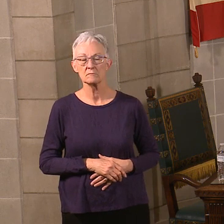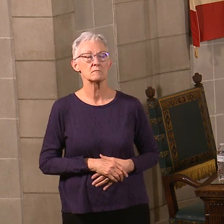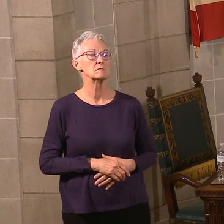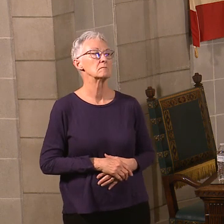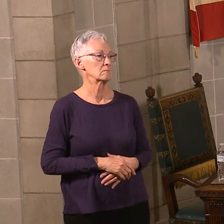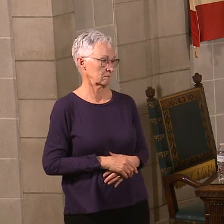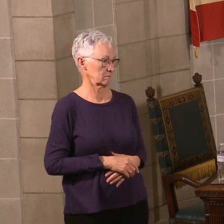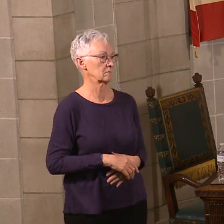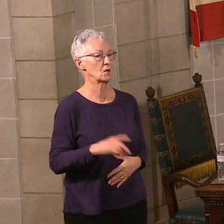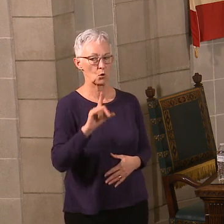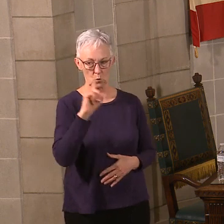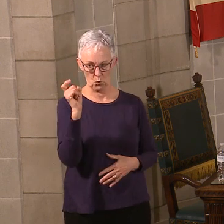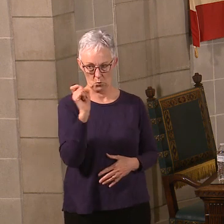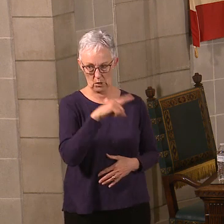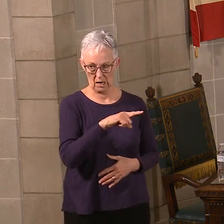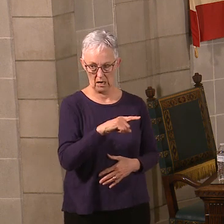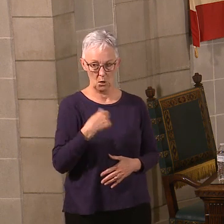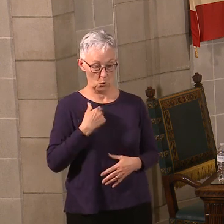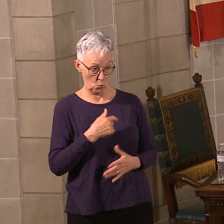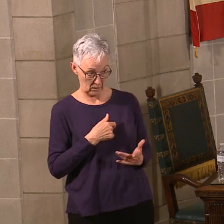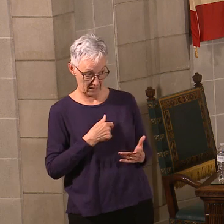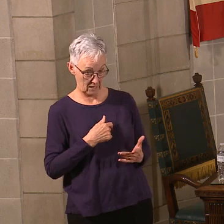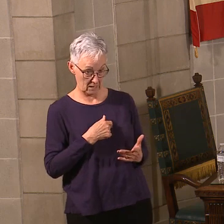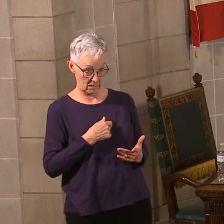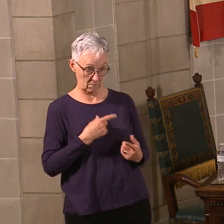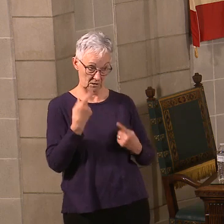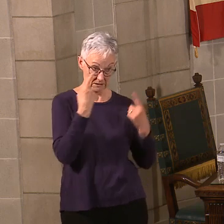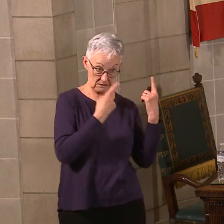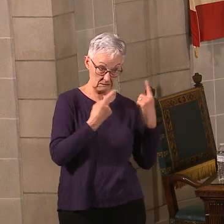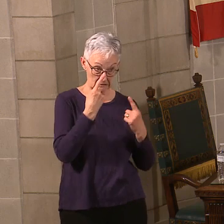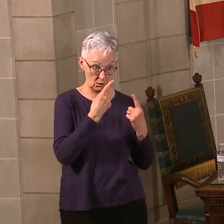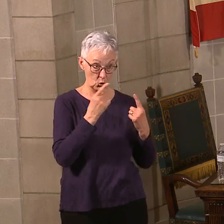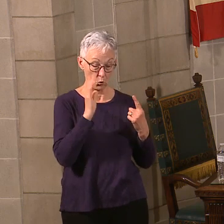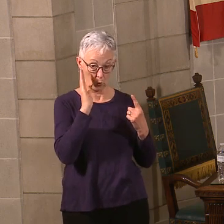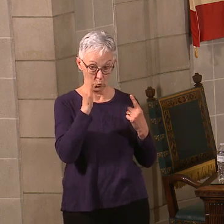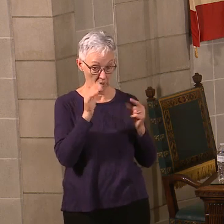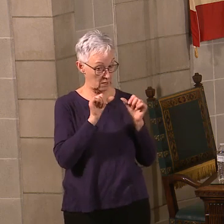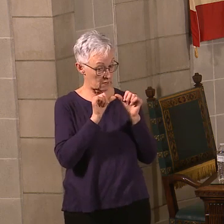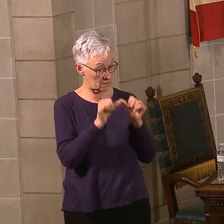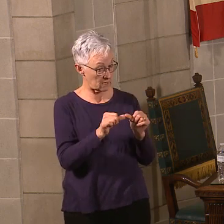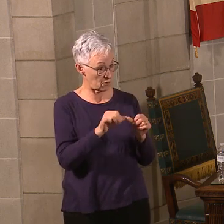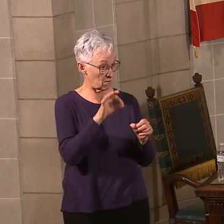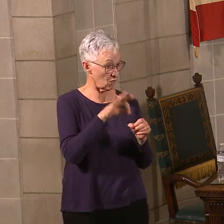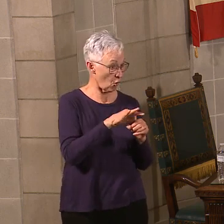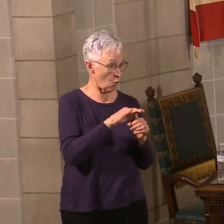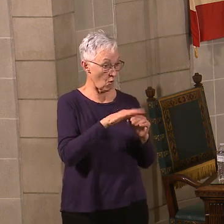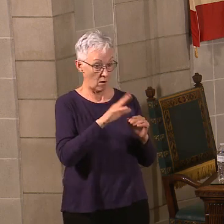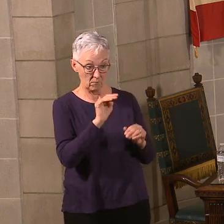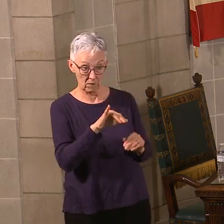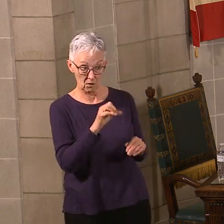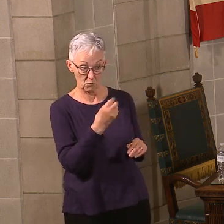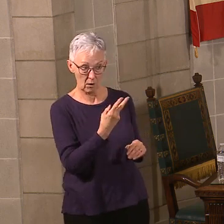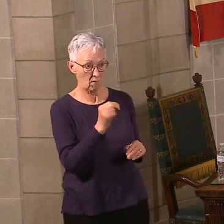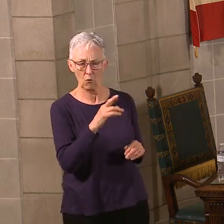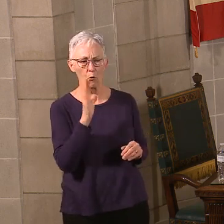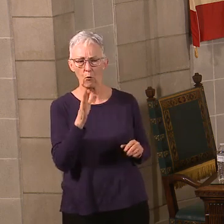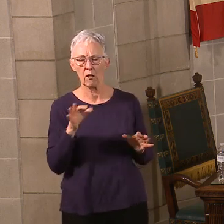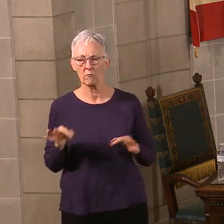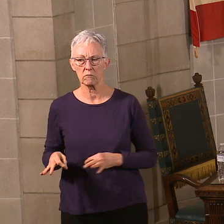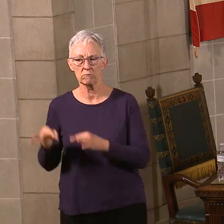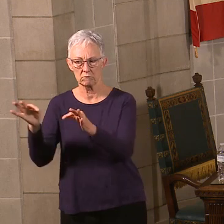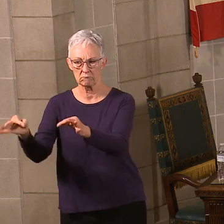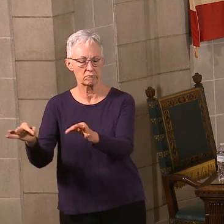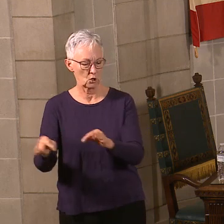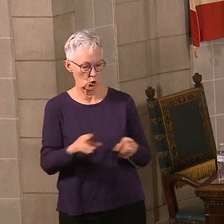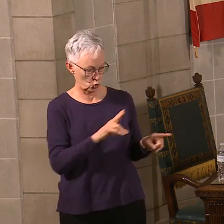things. So the question was, are we reconsidering our decision to have the primary May 12th? And no, we are moving forward with May 12th as our primary date. However, what